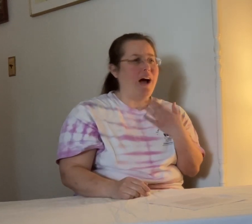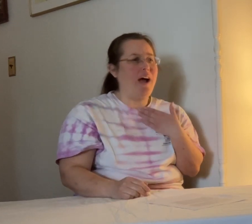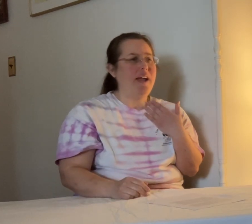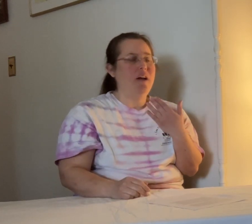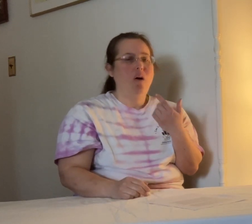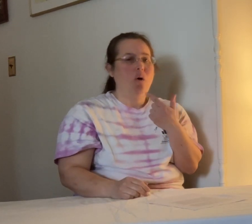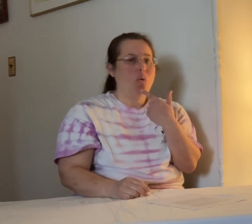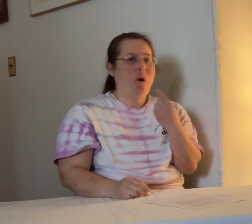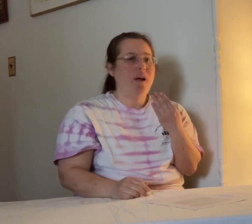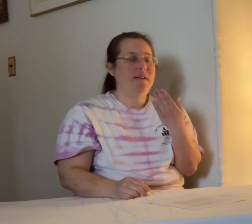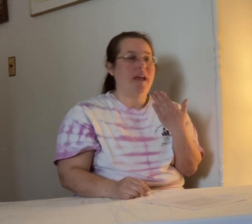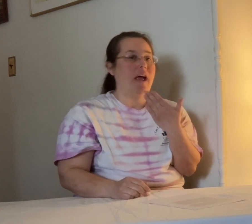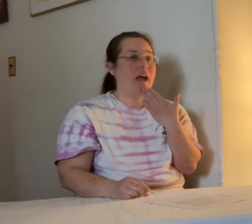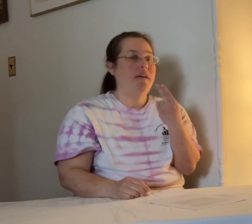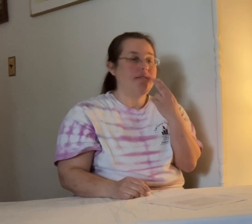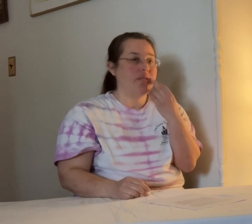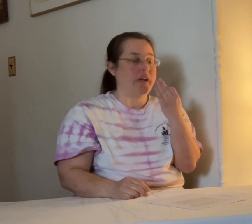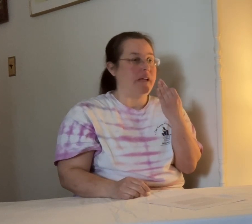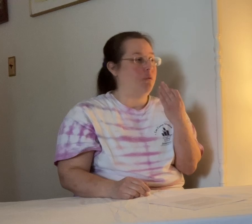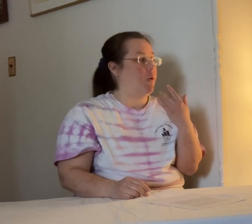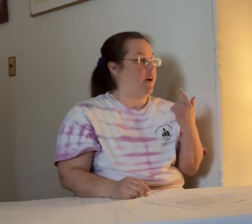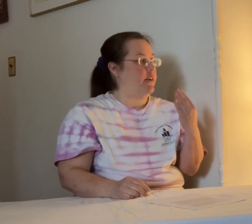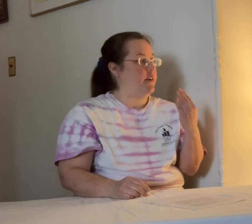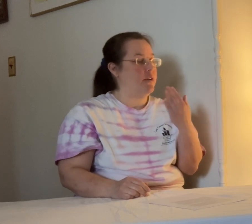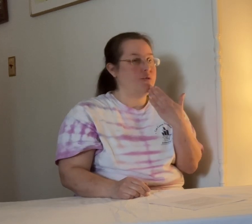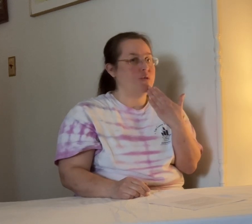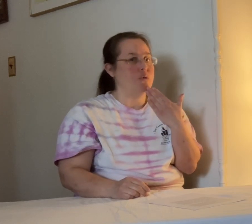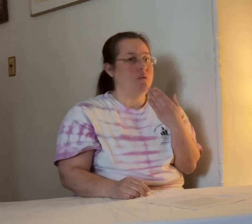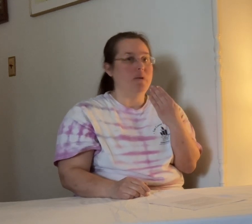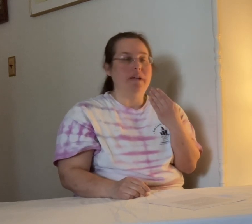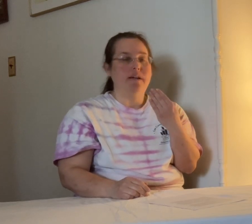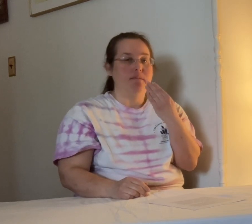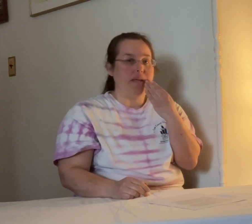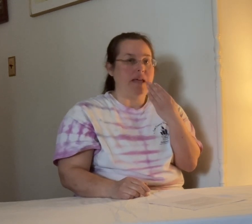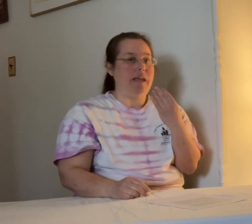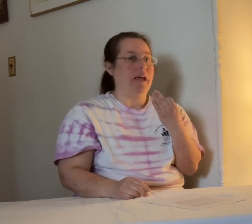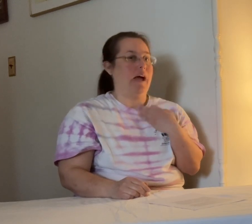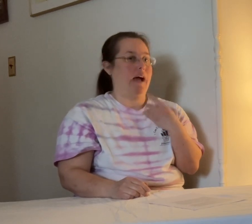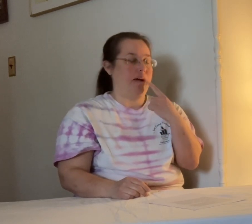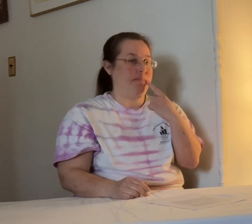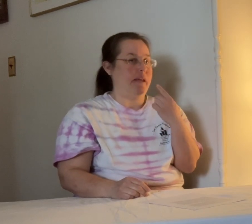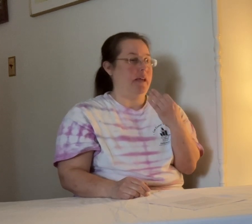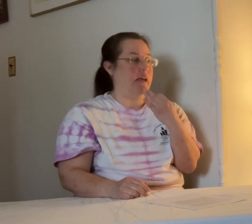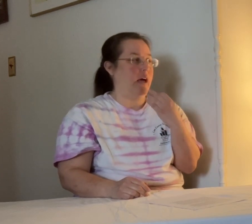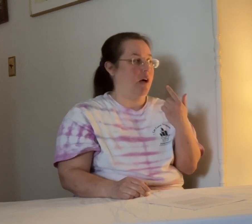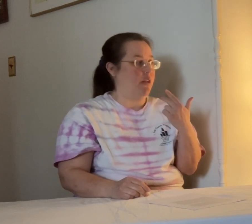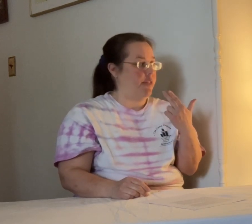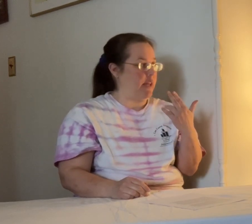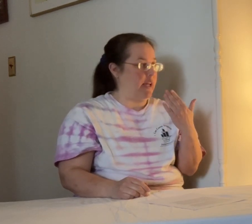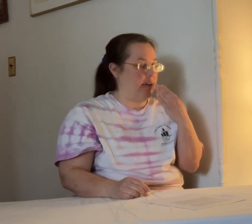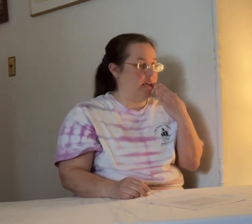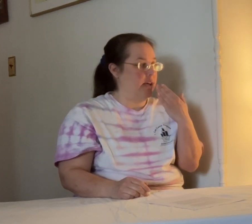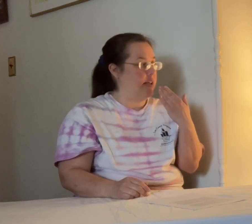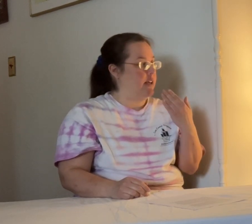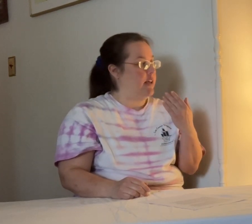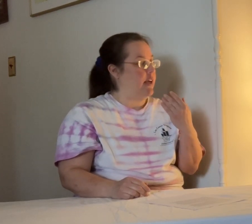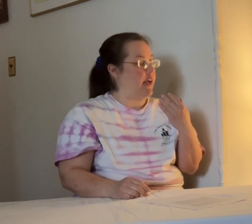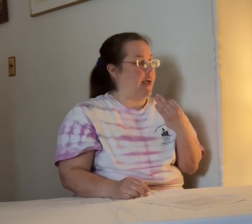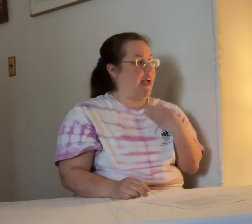I want everyone to be happy, healthy,